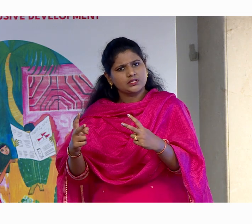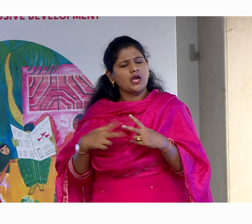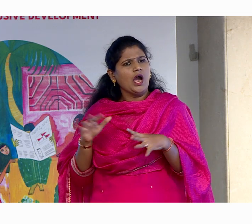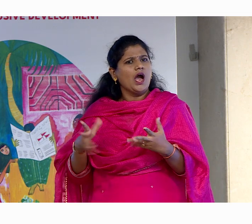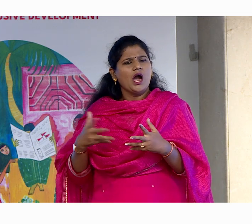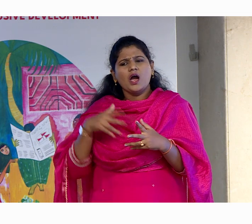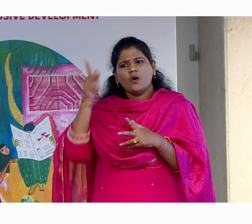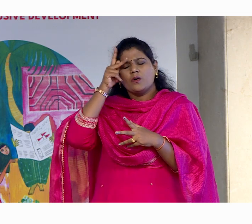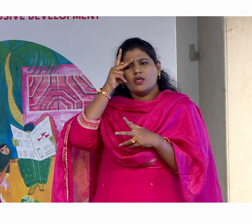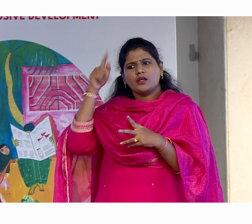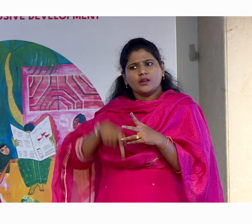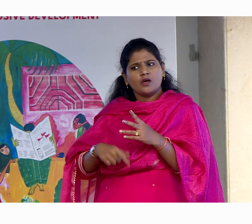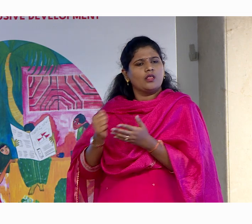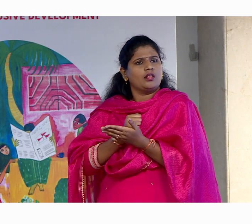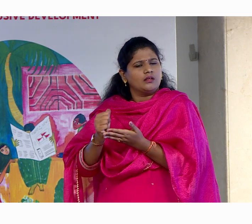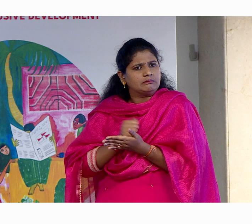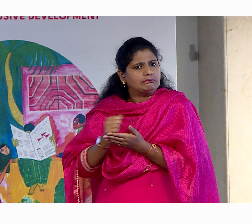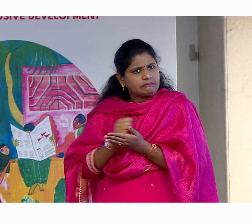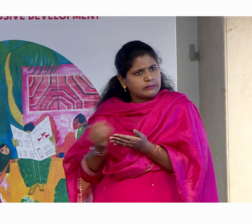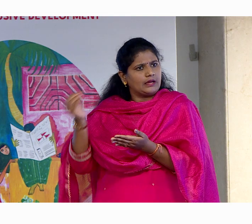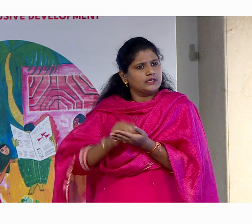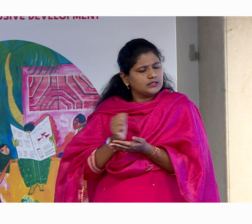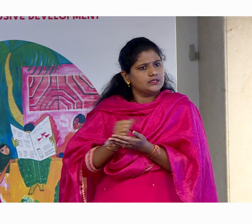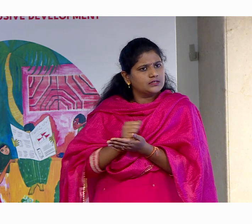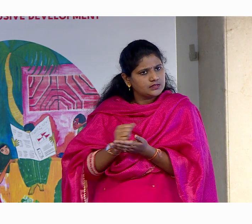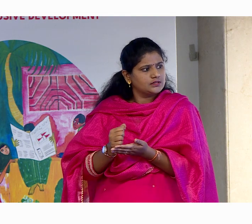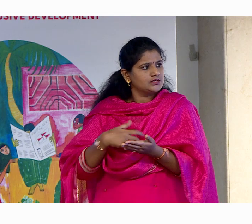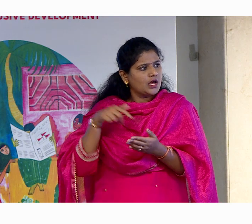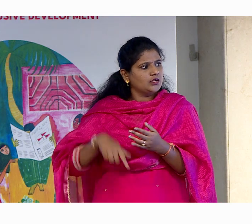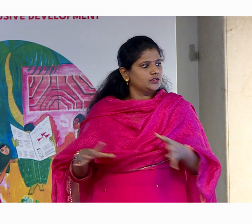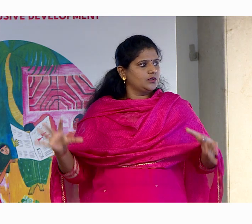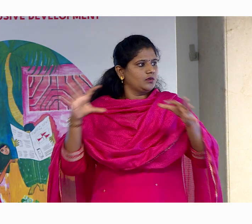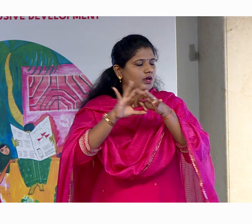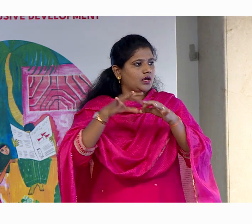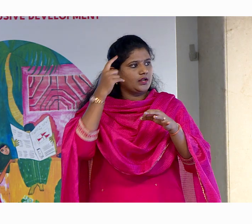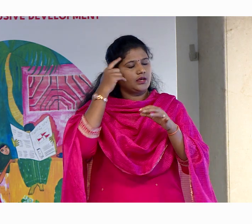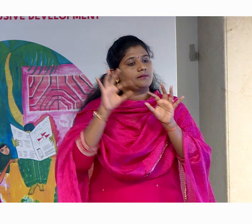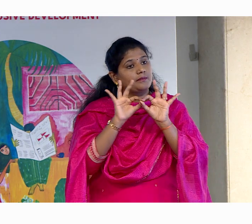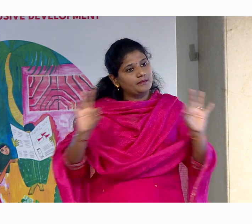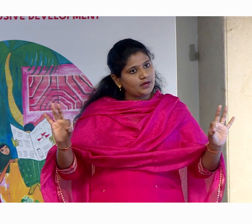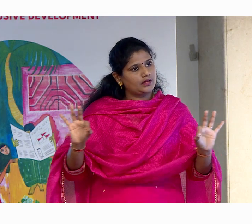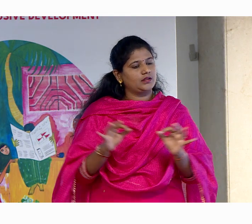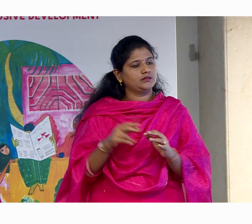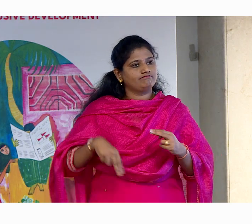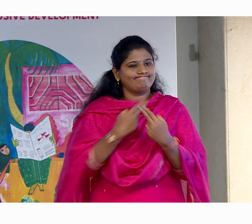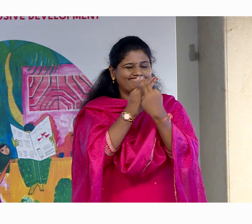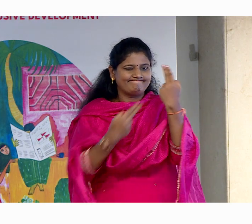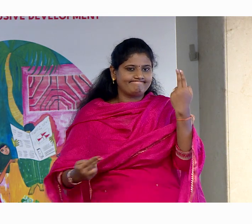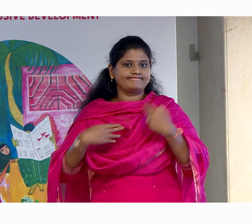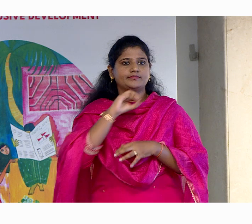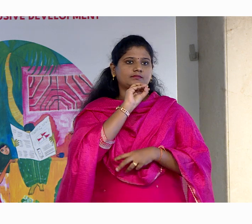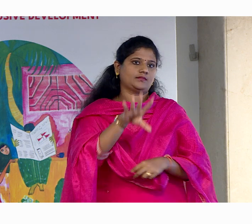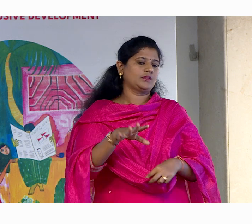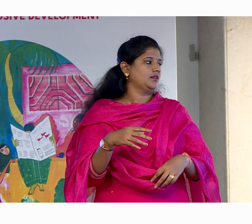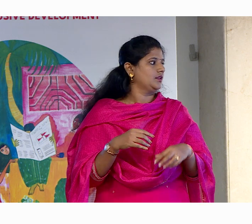use knowledge in day-to-day practice, and that resulted in the book about clinical mindlines. Just to briefly tell you what the design of the